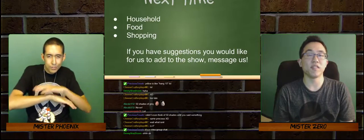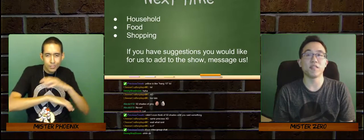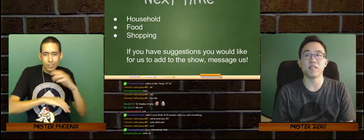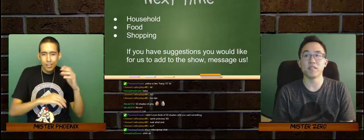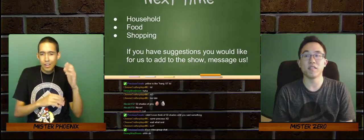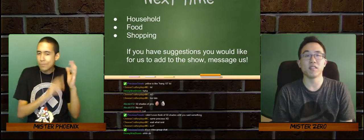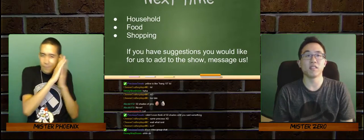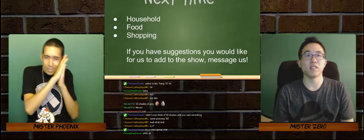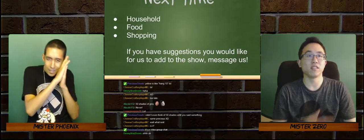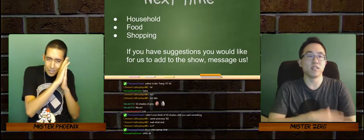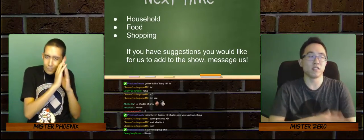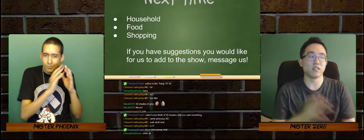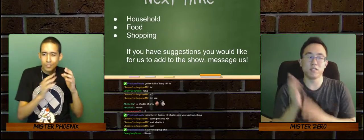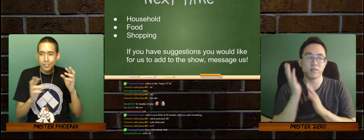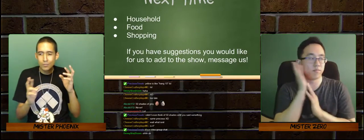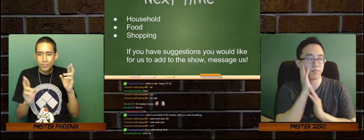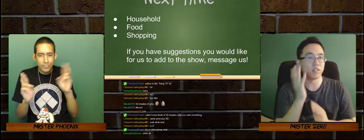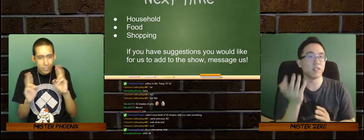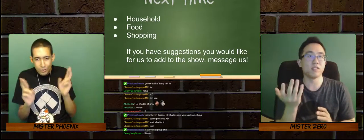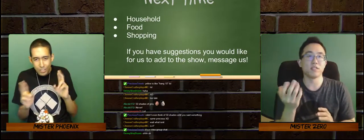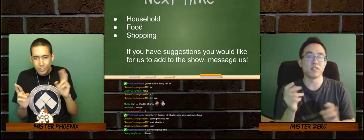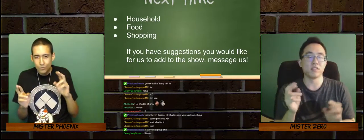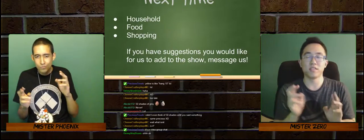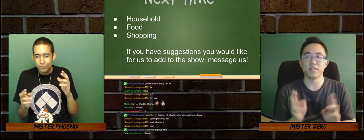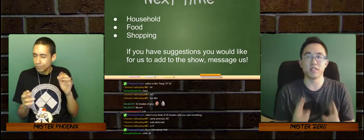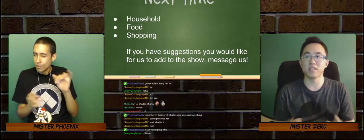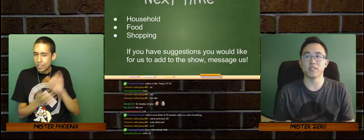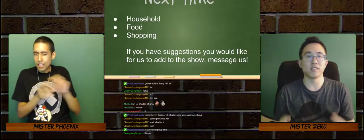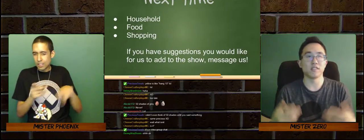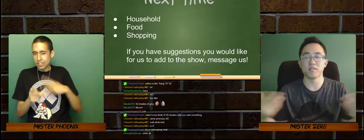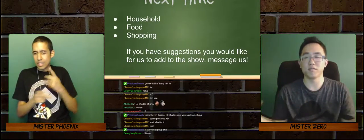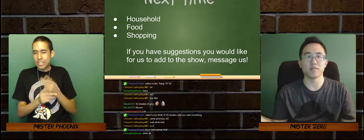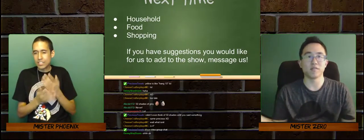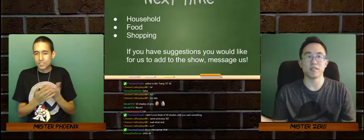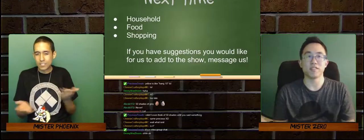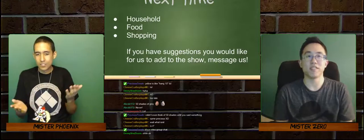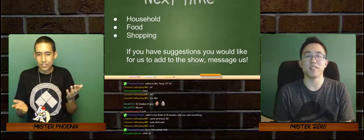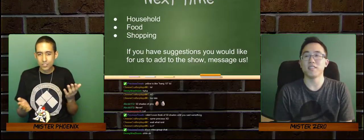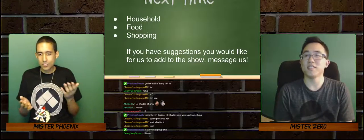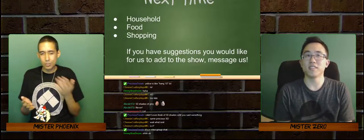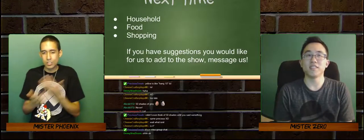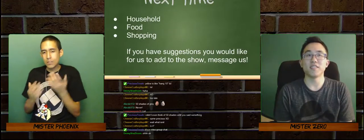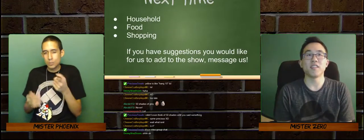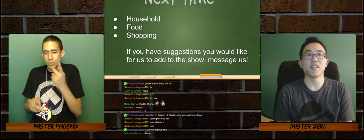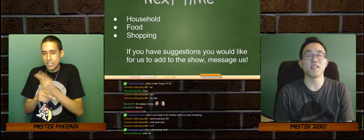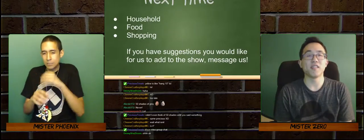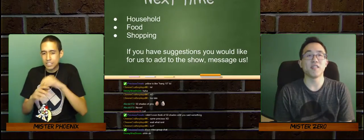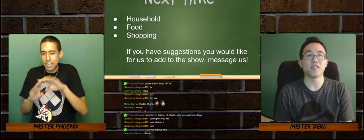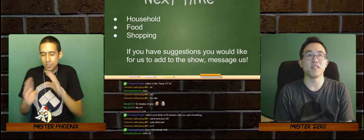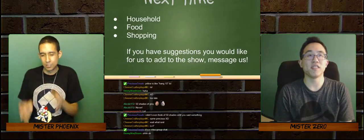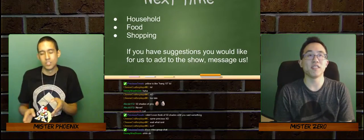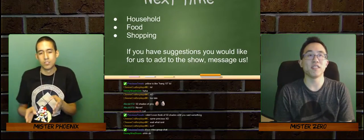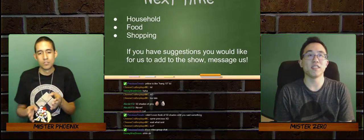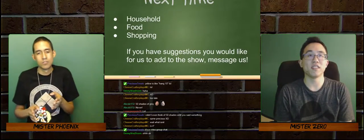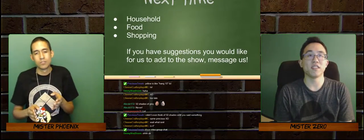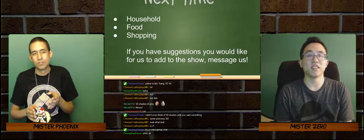table, bed, refrigerator, that kind of thing. So stuff you keep in the